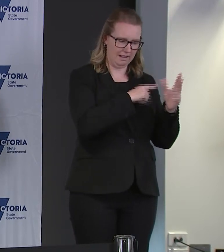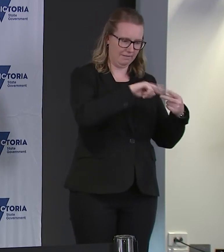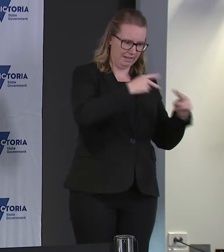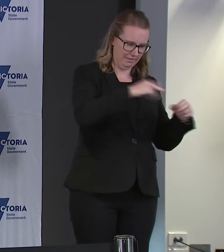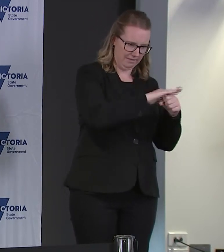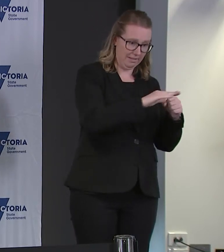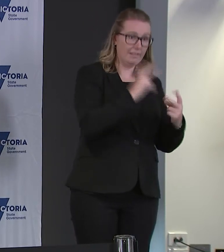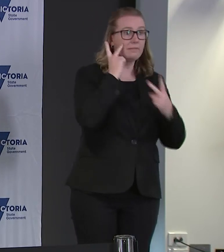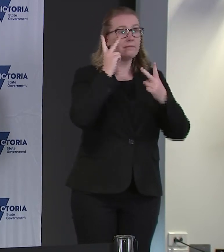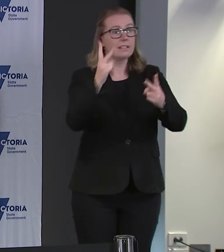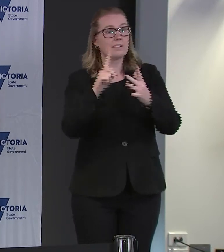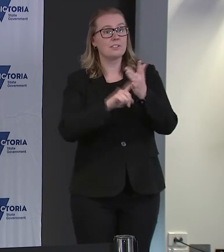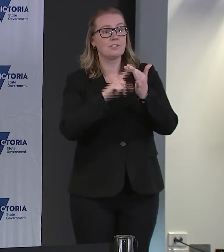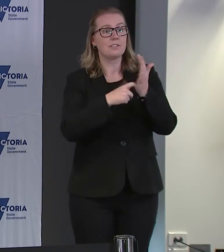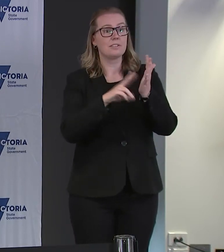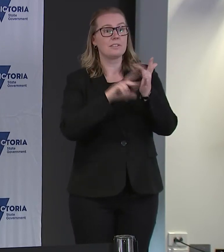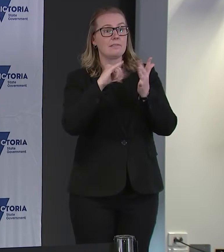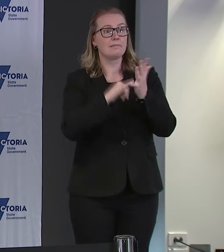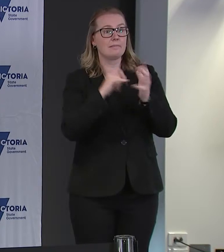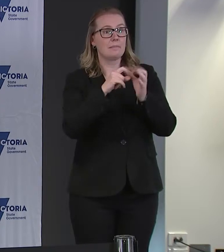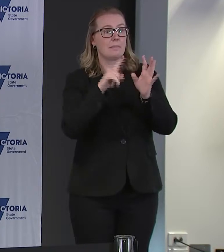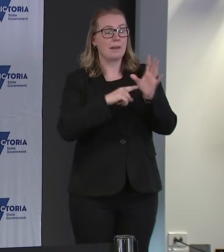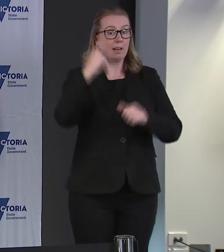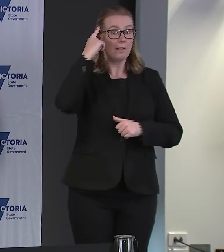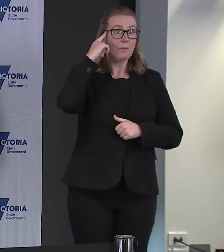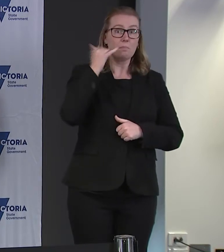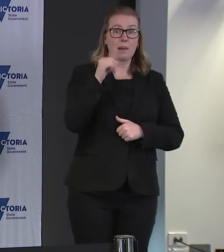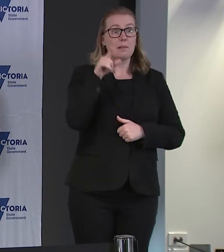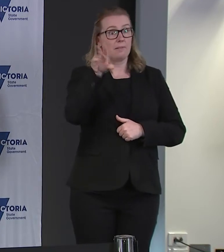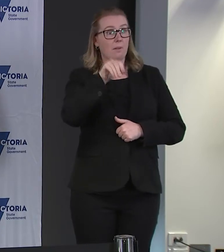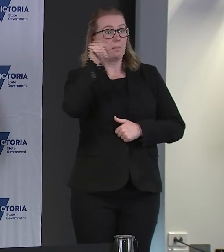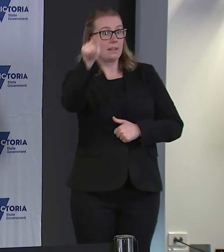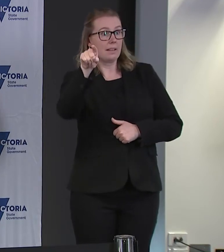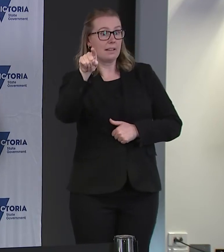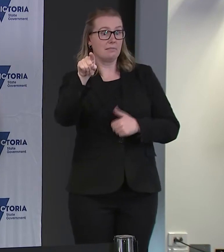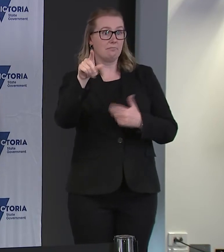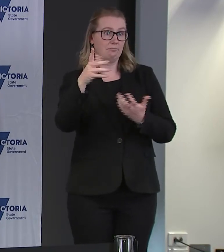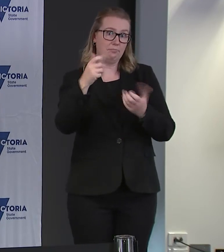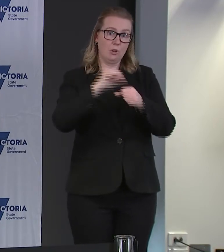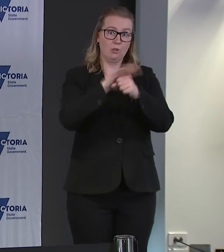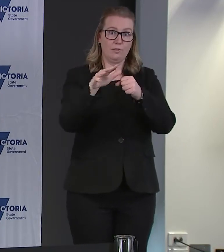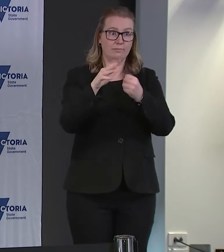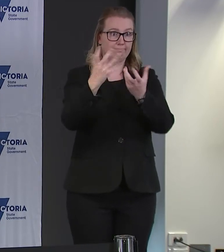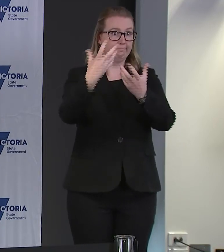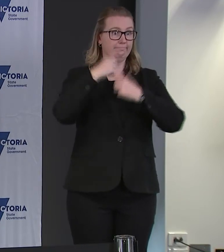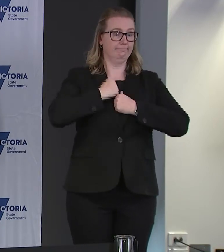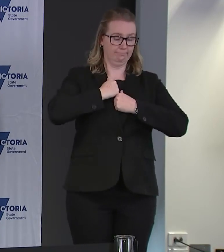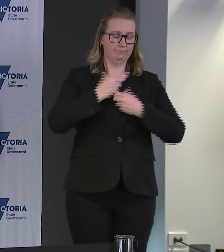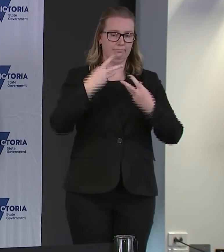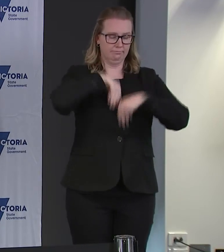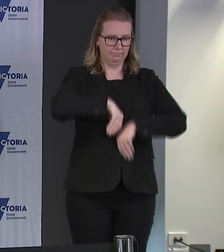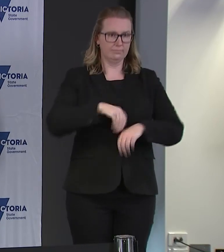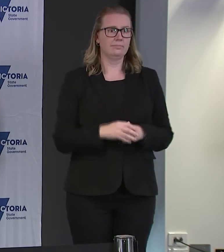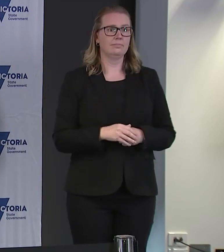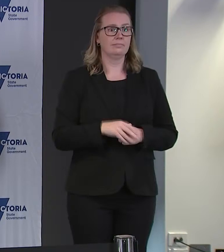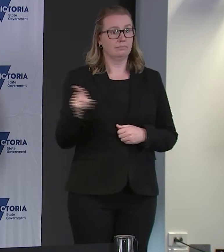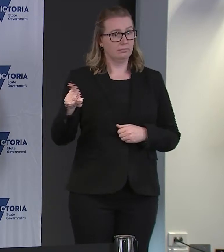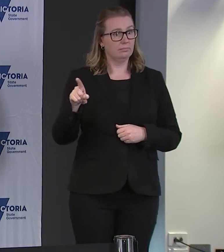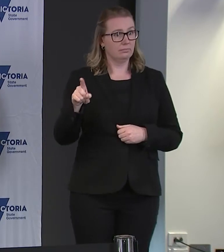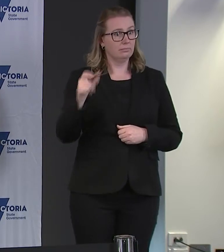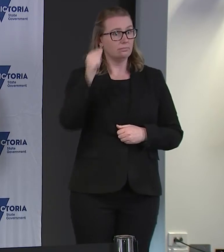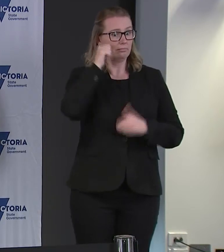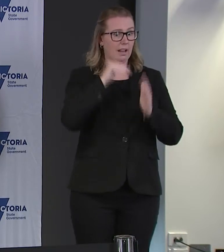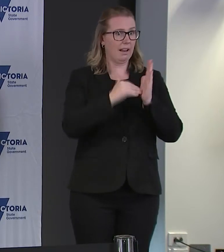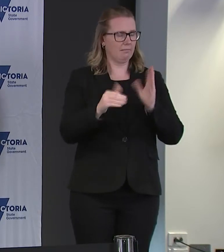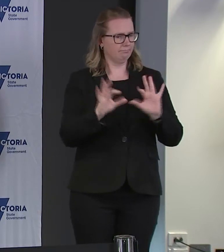was originally a suggestion maybe that's where they caught it. So would you be confident now that's not the case? And certainly I